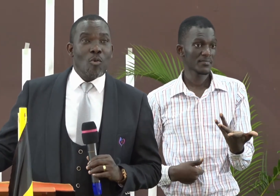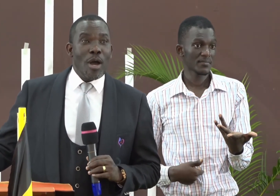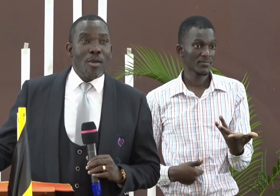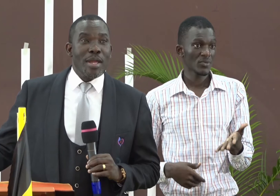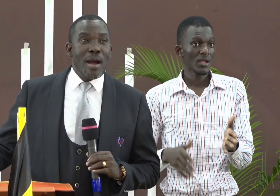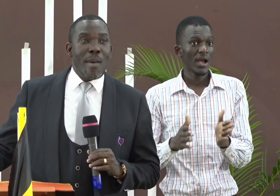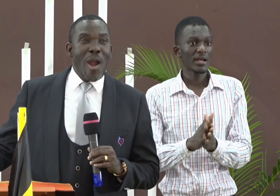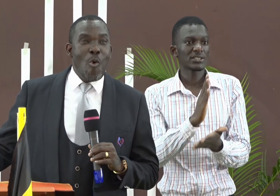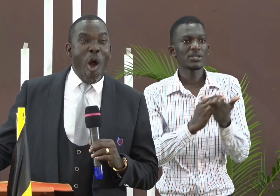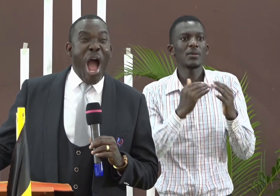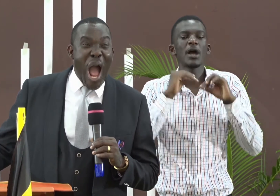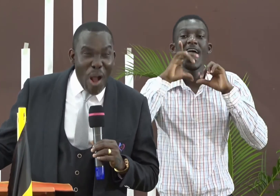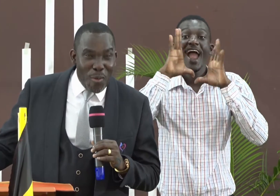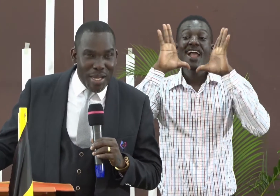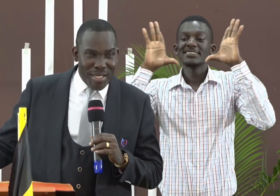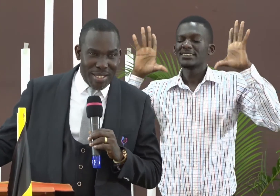hungry.